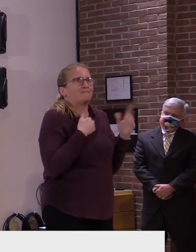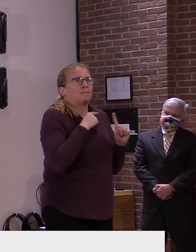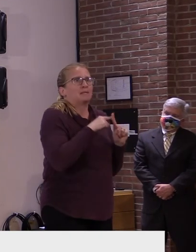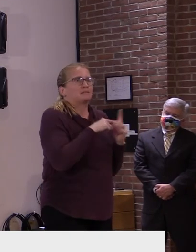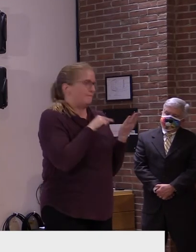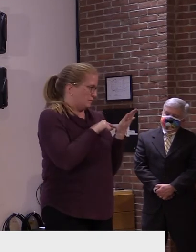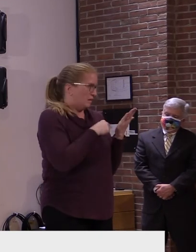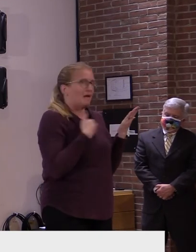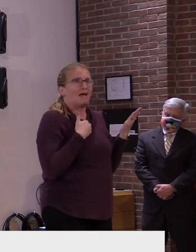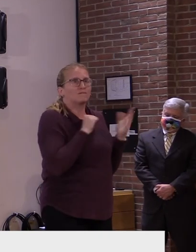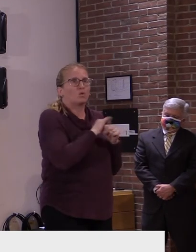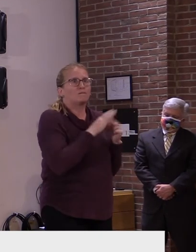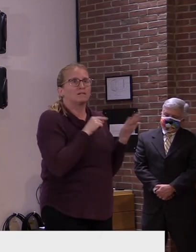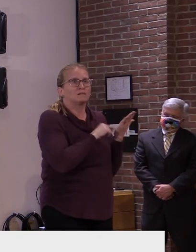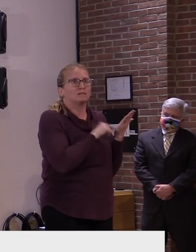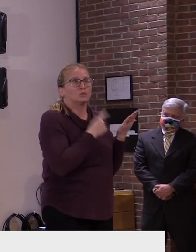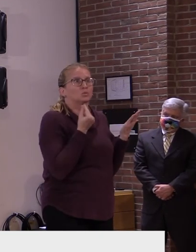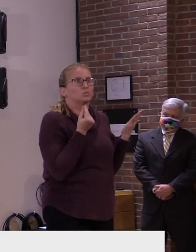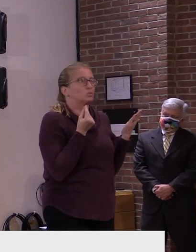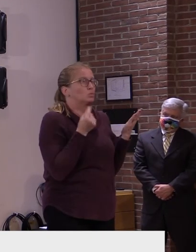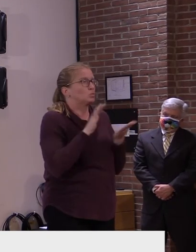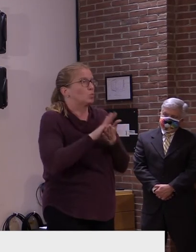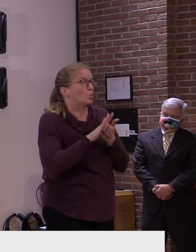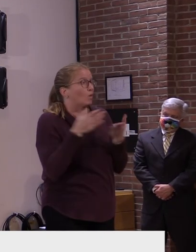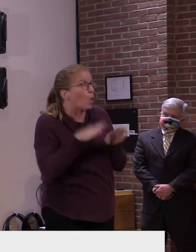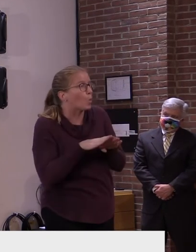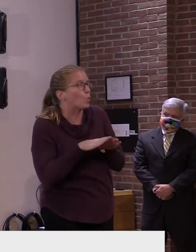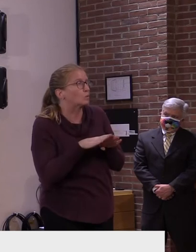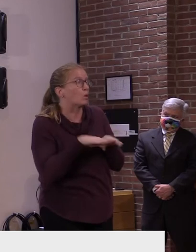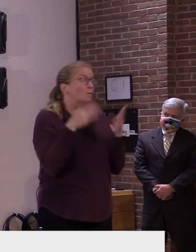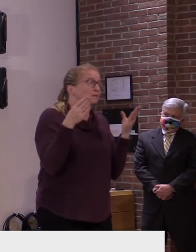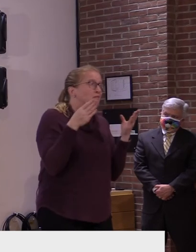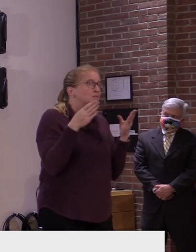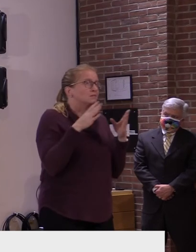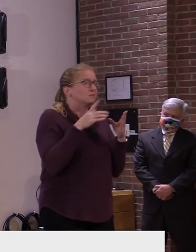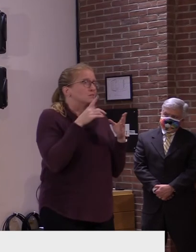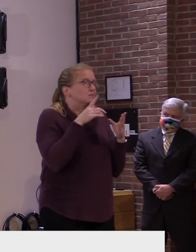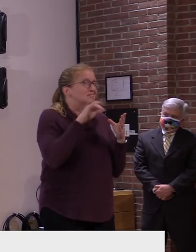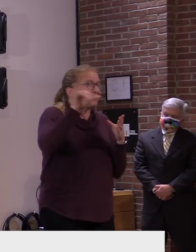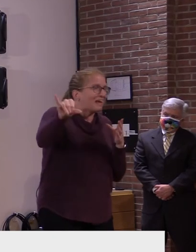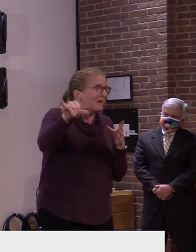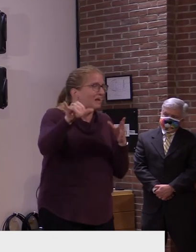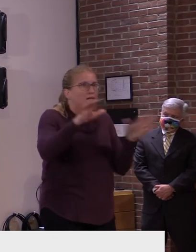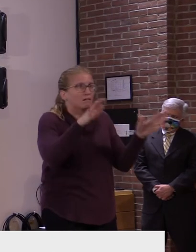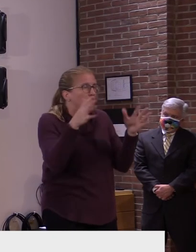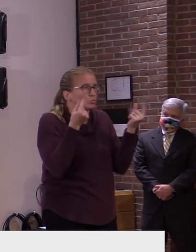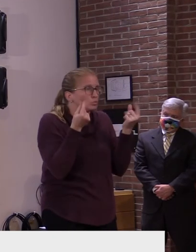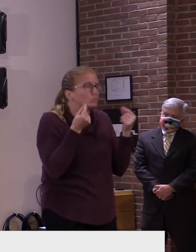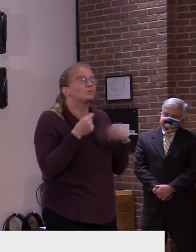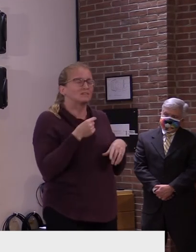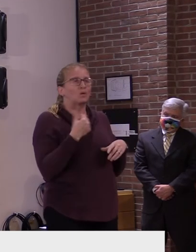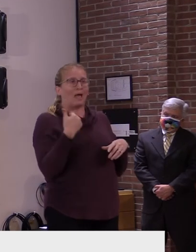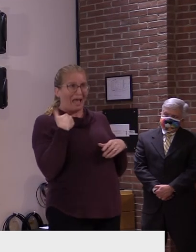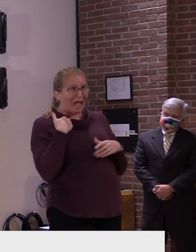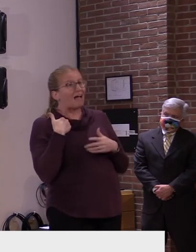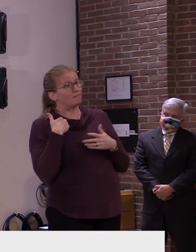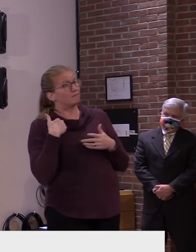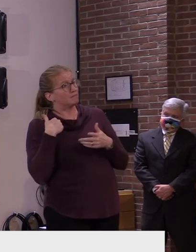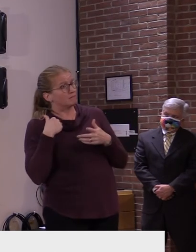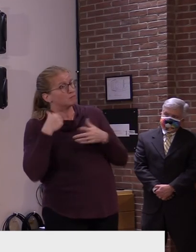guidance can be very clear and specific from a public health standpoint and when there isn't enough information to make that